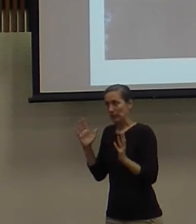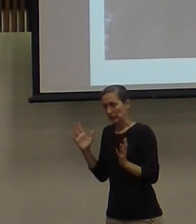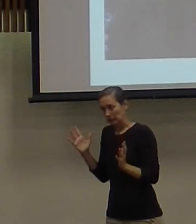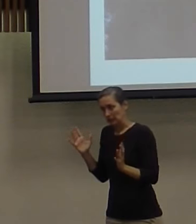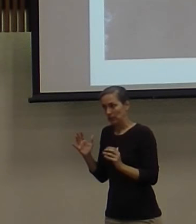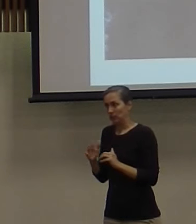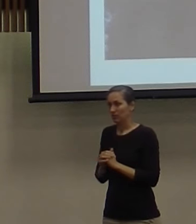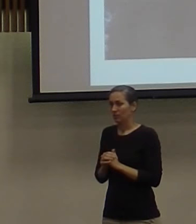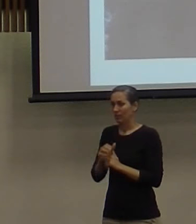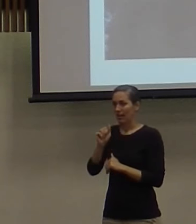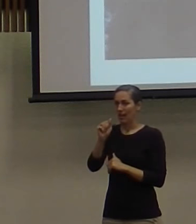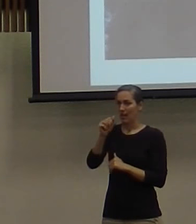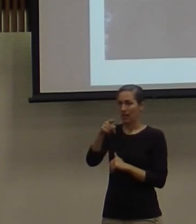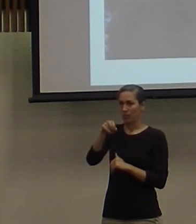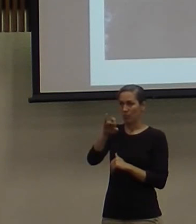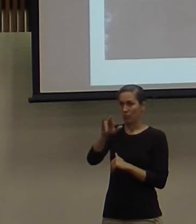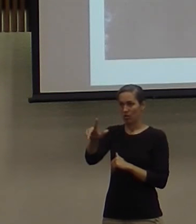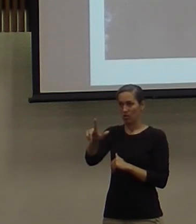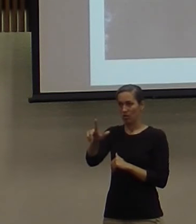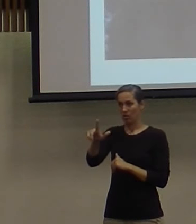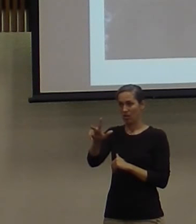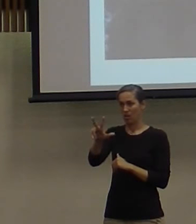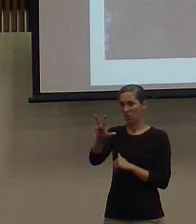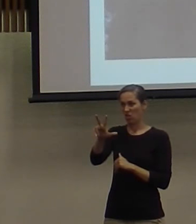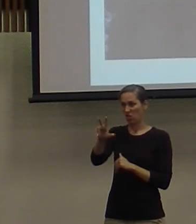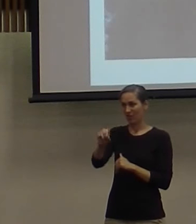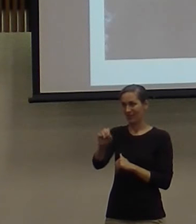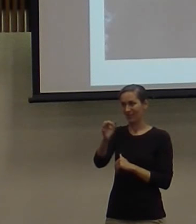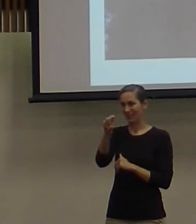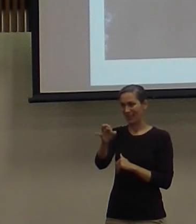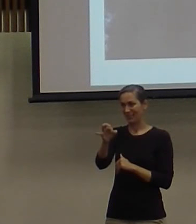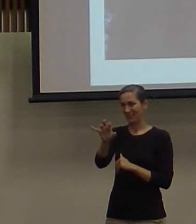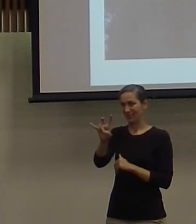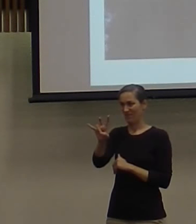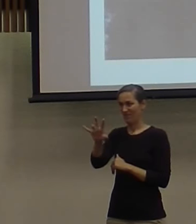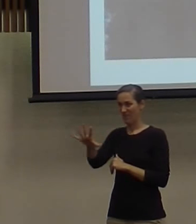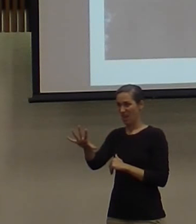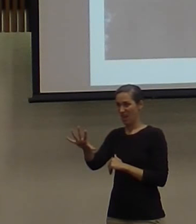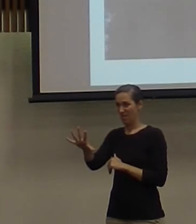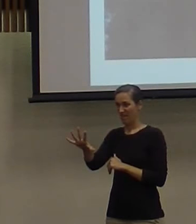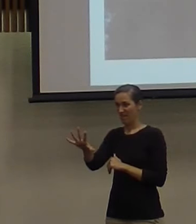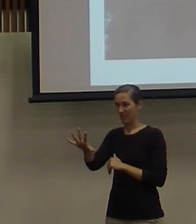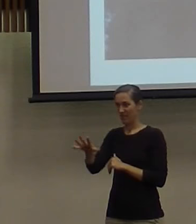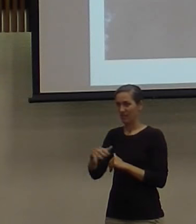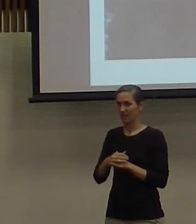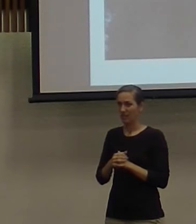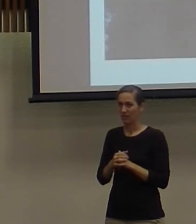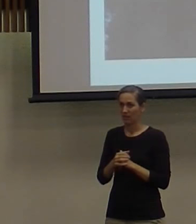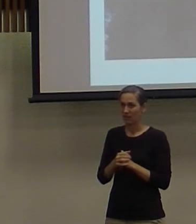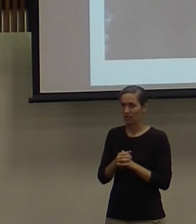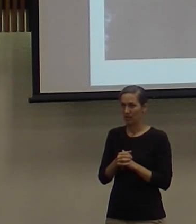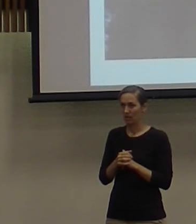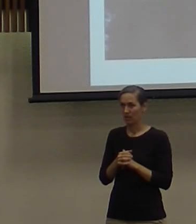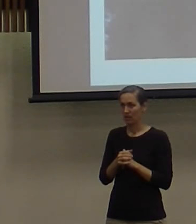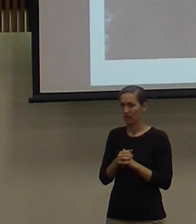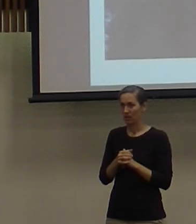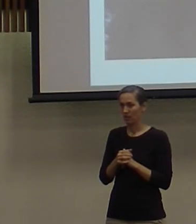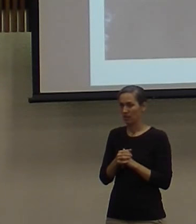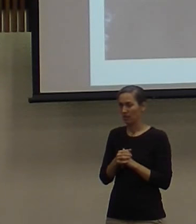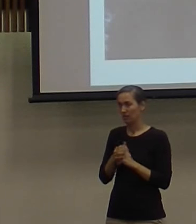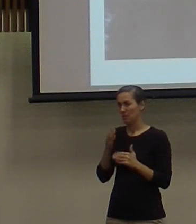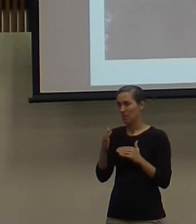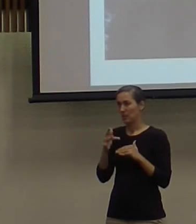in April 30, 1975, so they may think maybe something in the early of